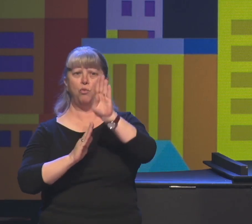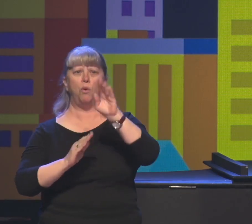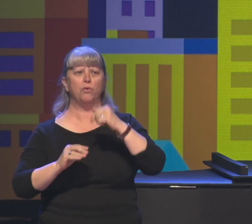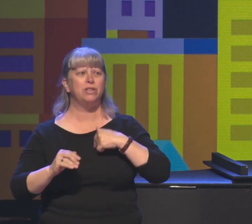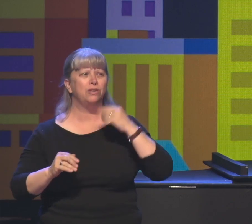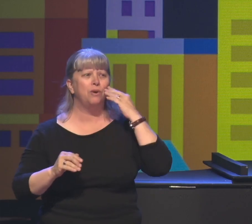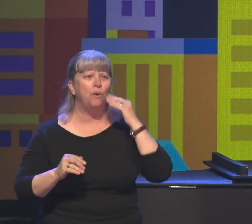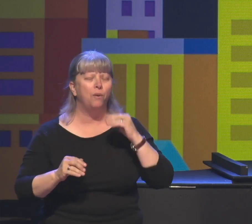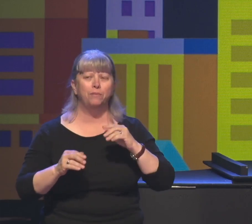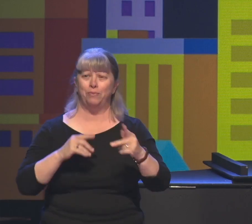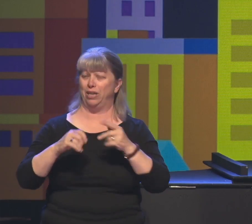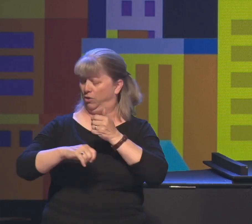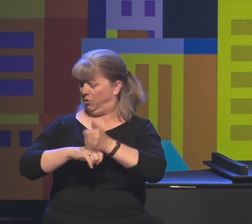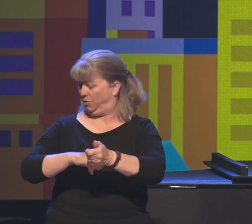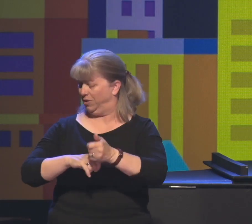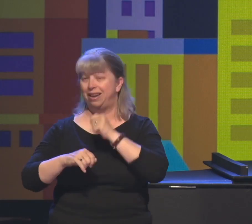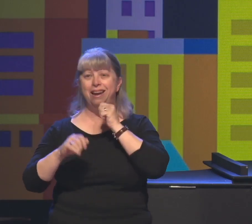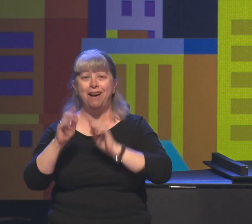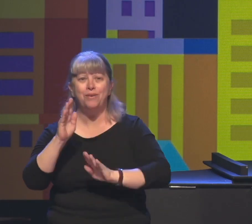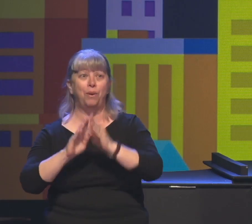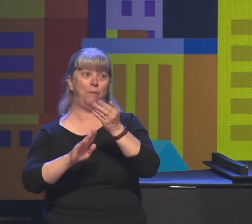accused of not spiritually growing before?